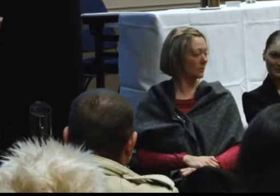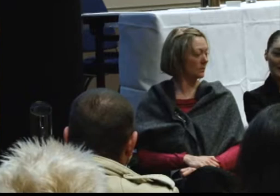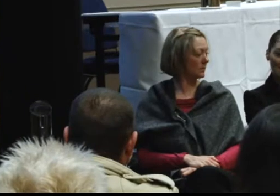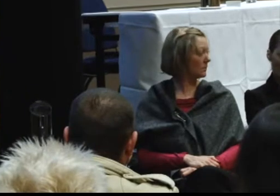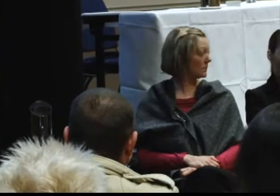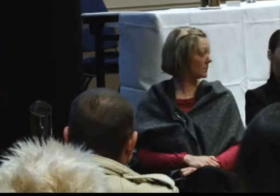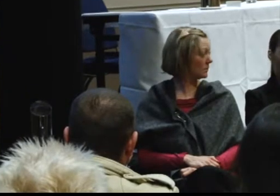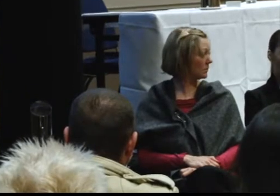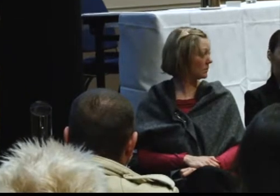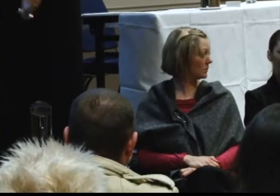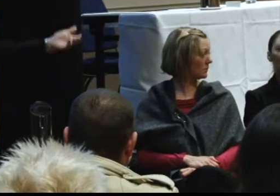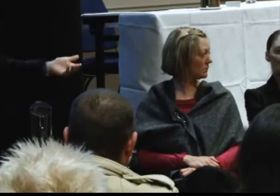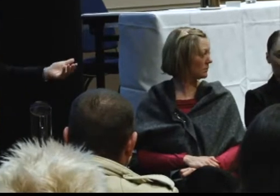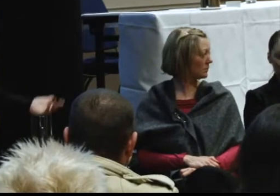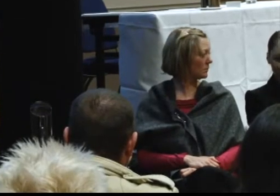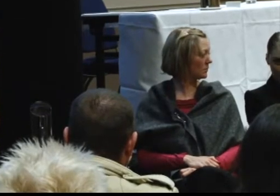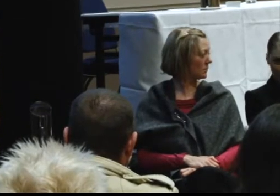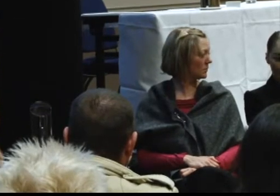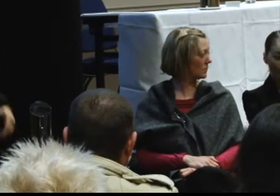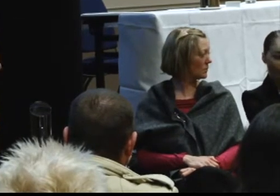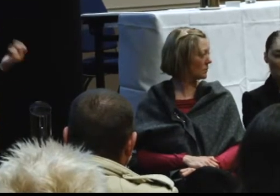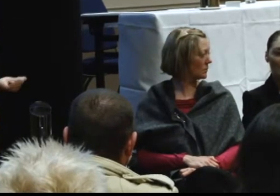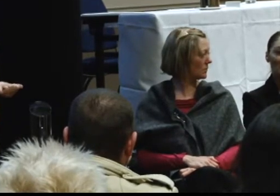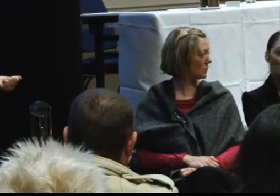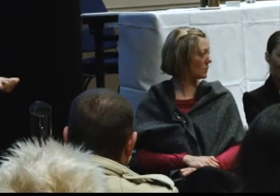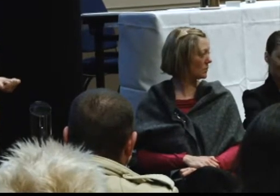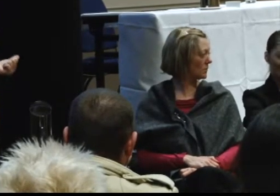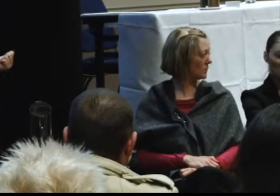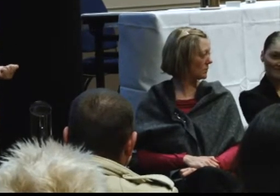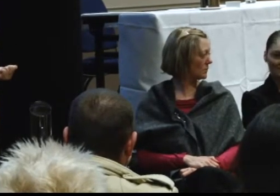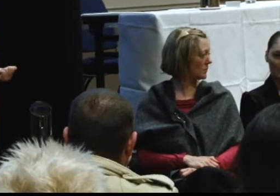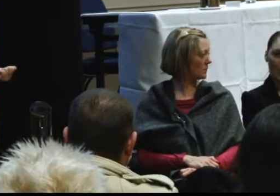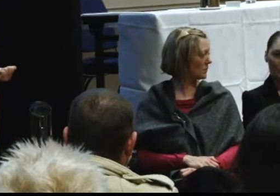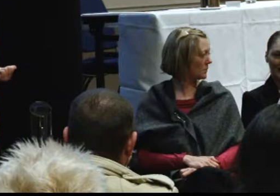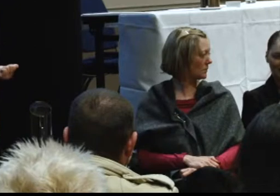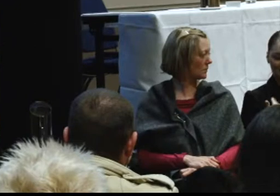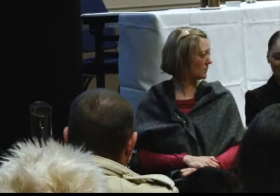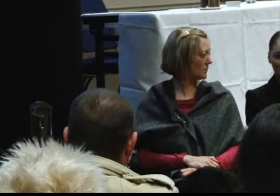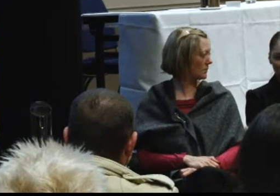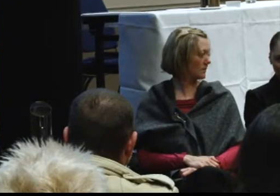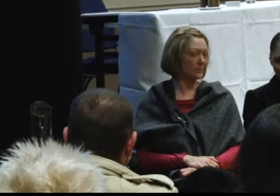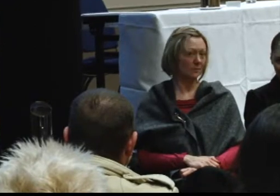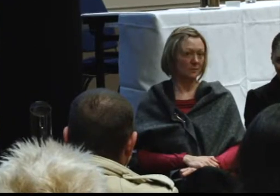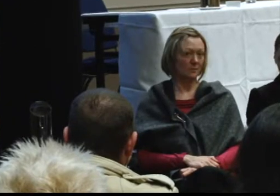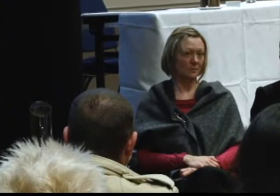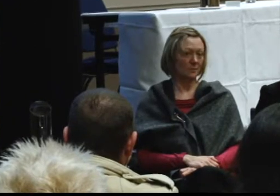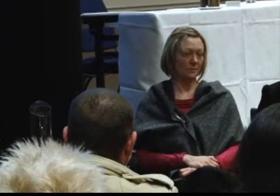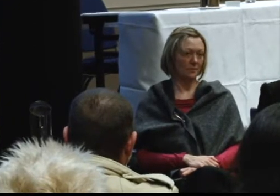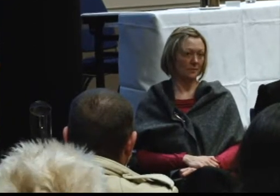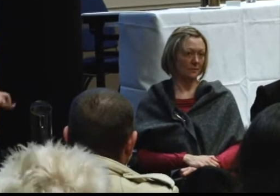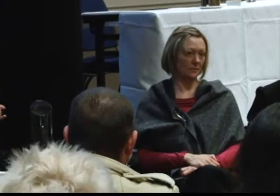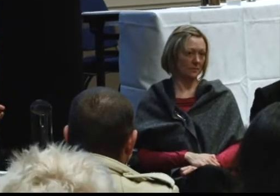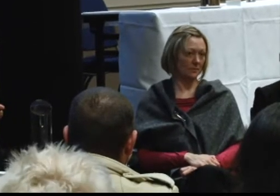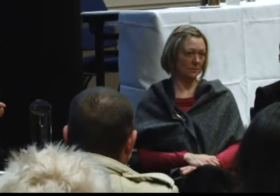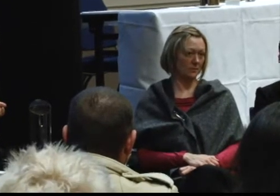gets to three, you are going to be offering me your device for a week or so, which was going to absolutely kill them